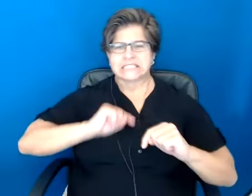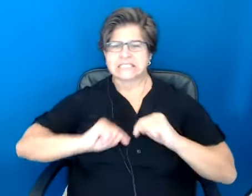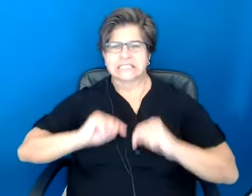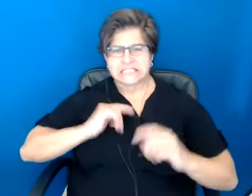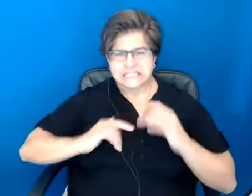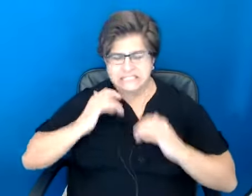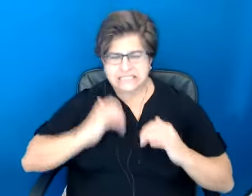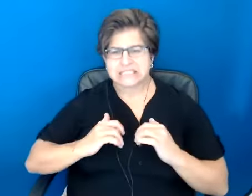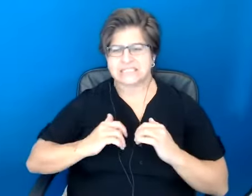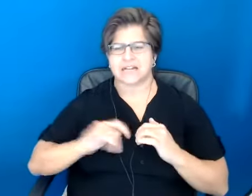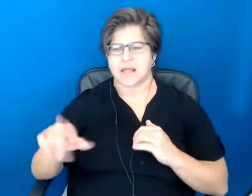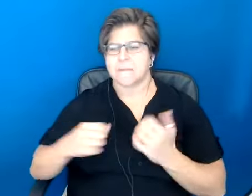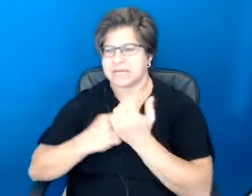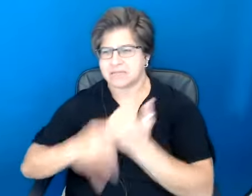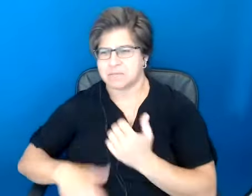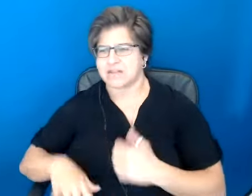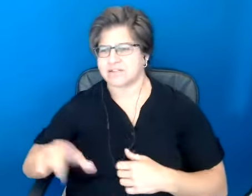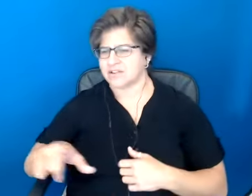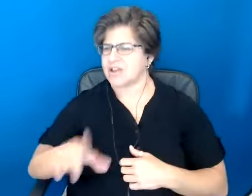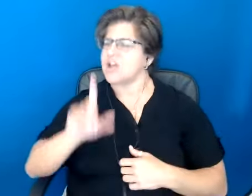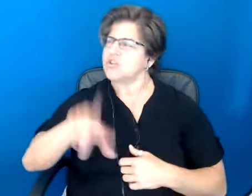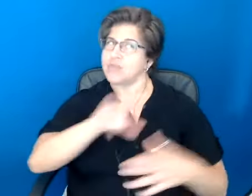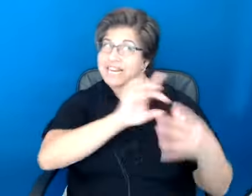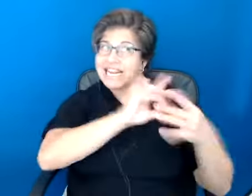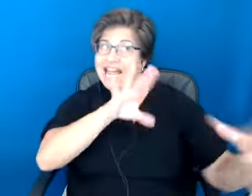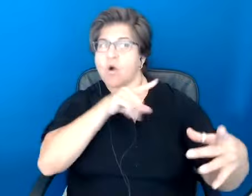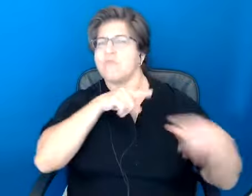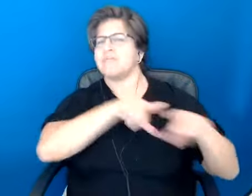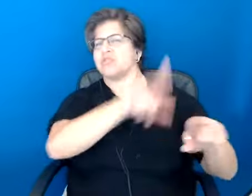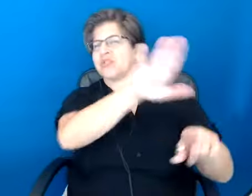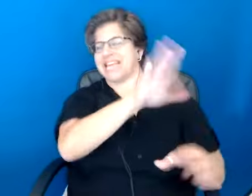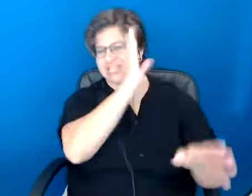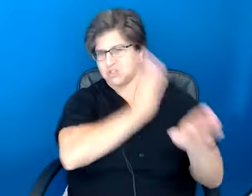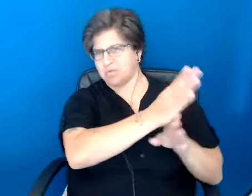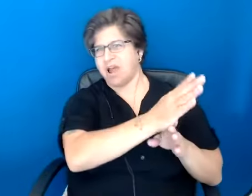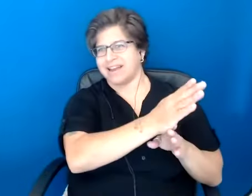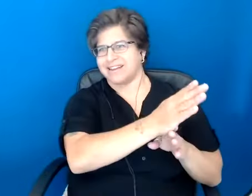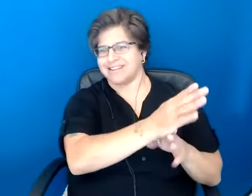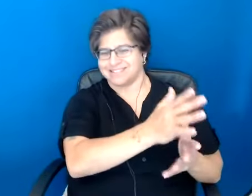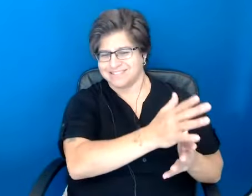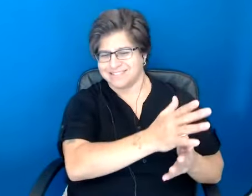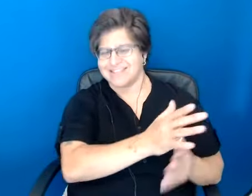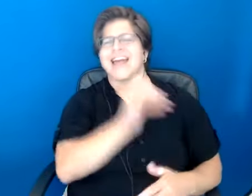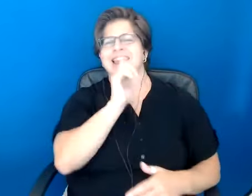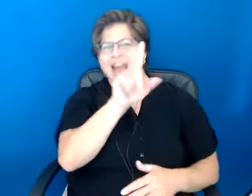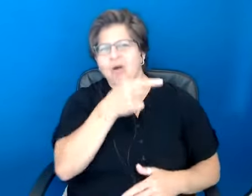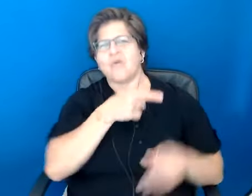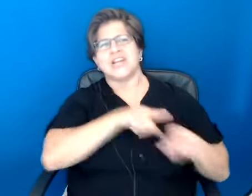I started to slip. I would say, slip my Al-Anon. So again, through sponsorship, she says to